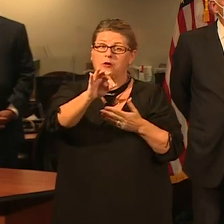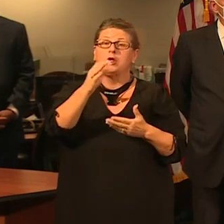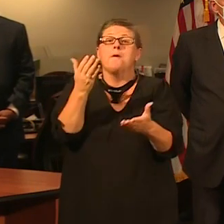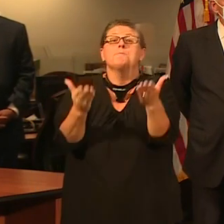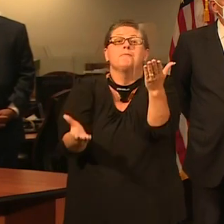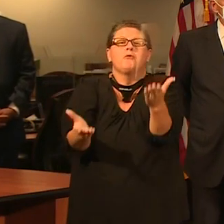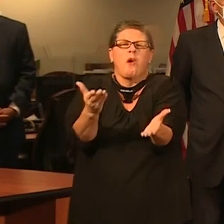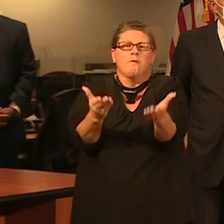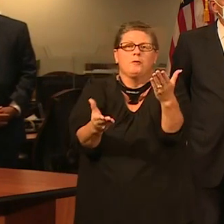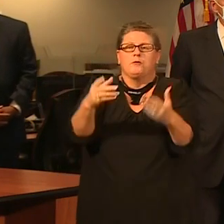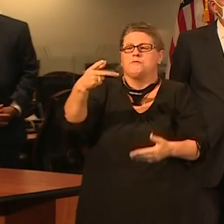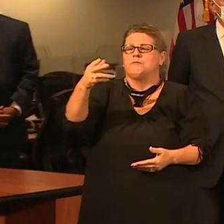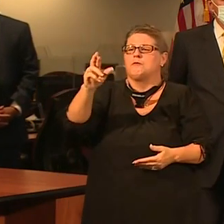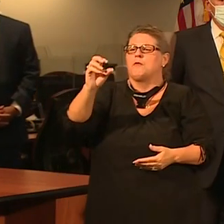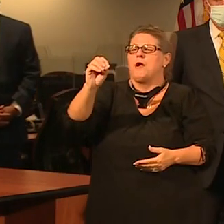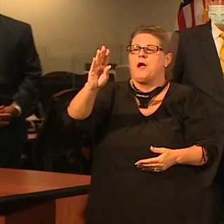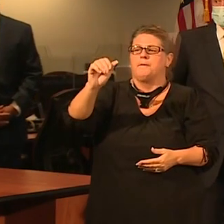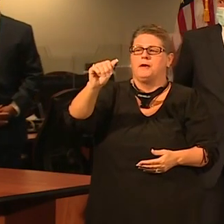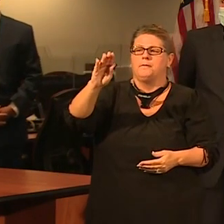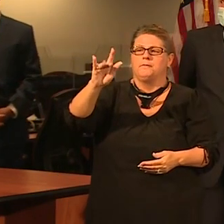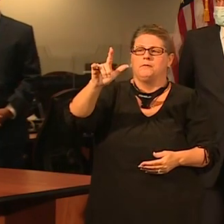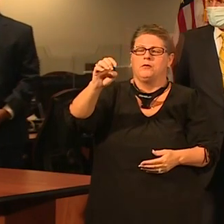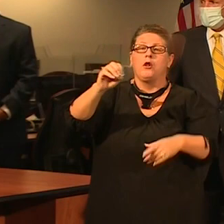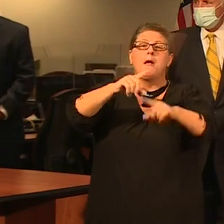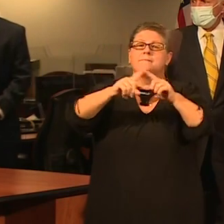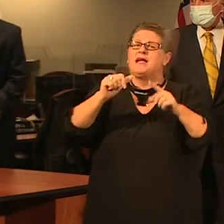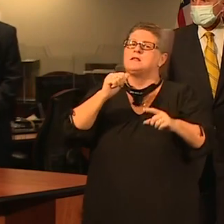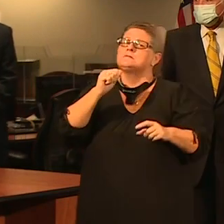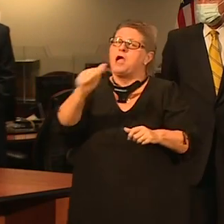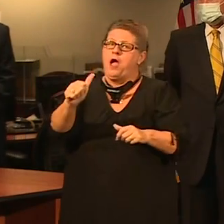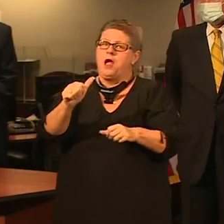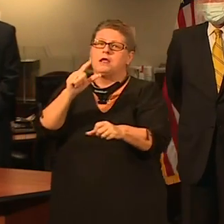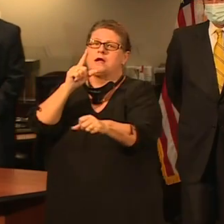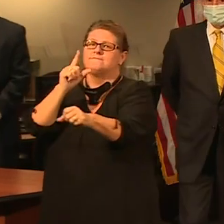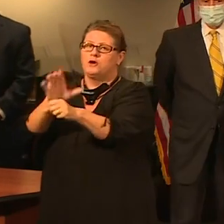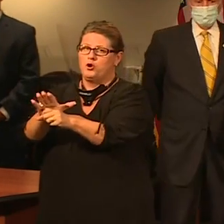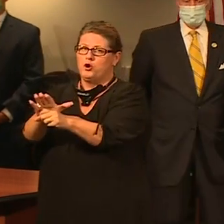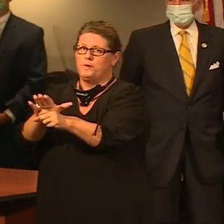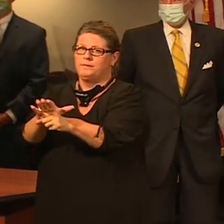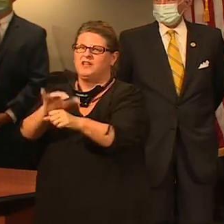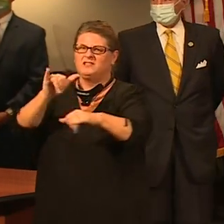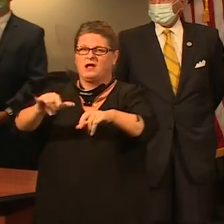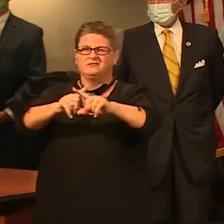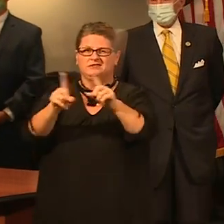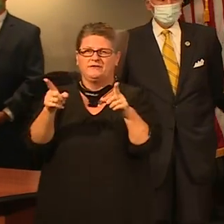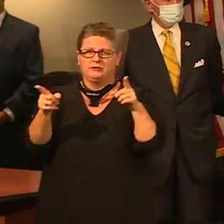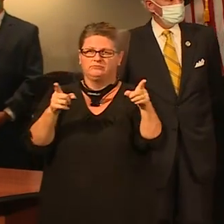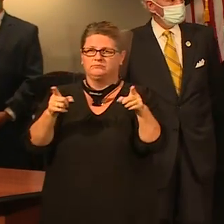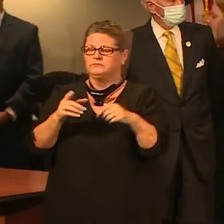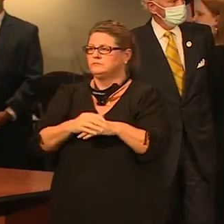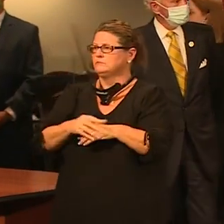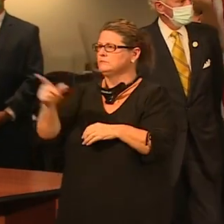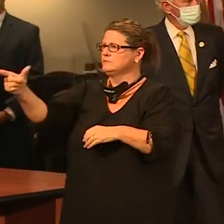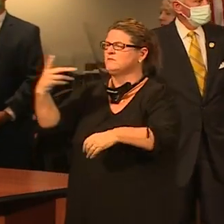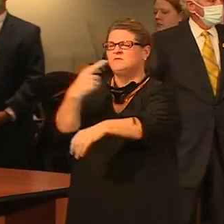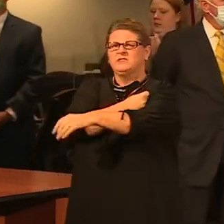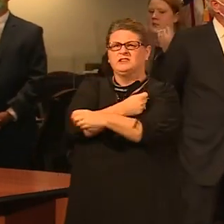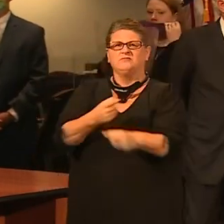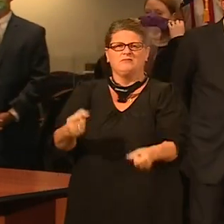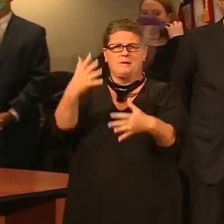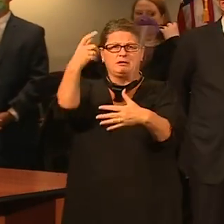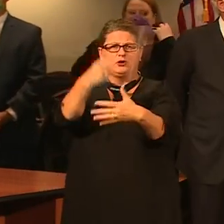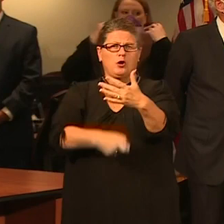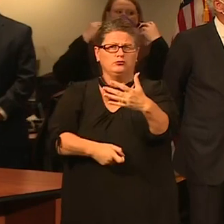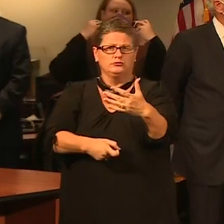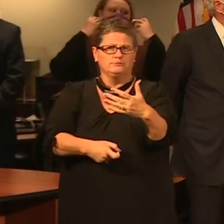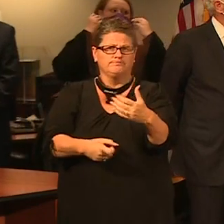as confirmed. Director, I have a question about any inklings of like the price of a vaccine, how much that would cost, and